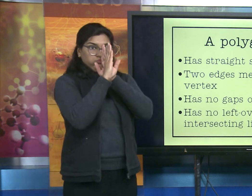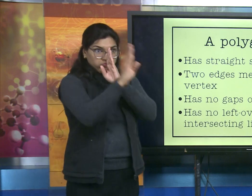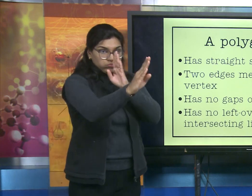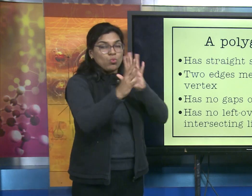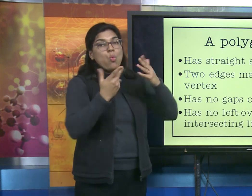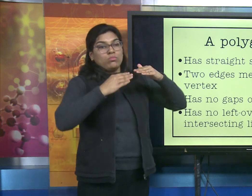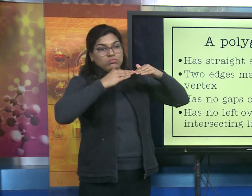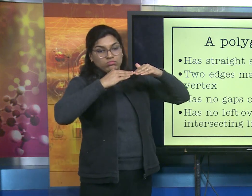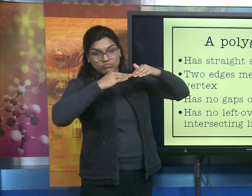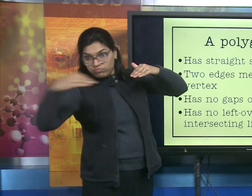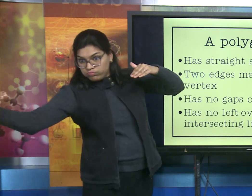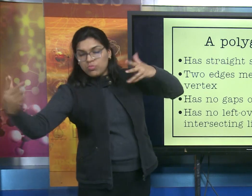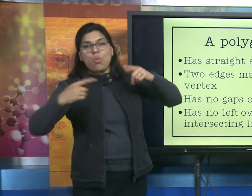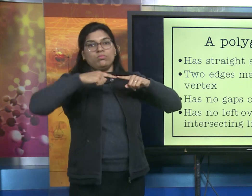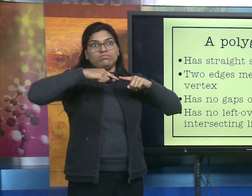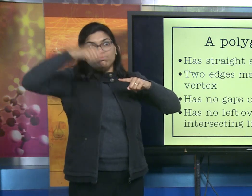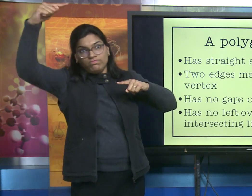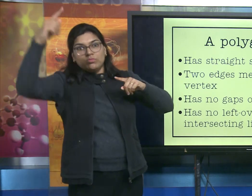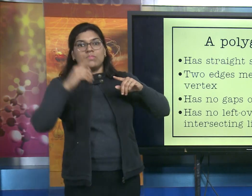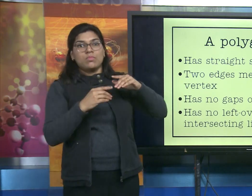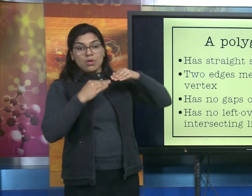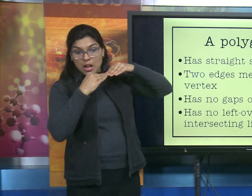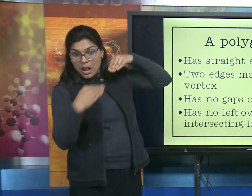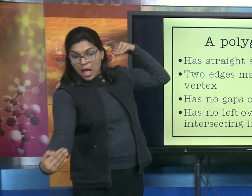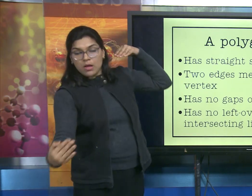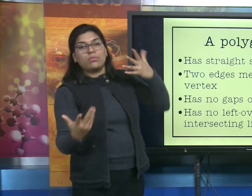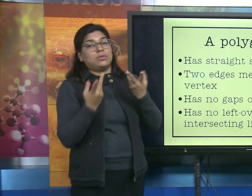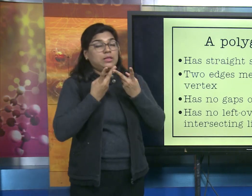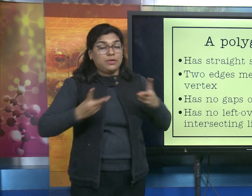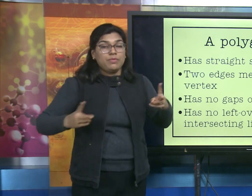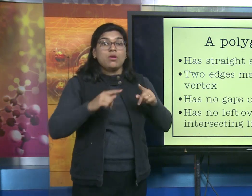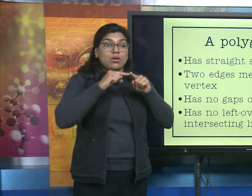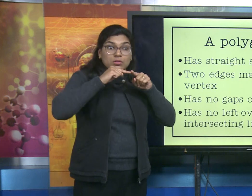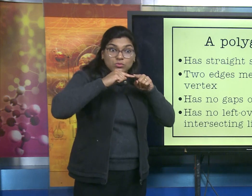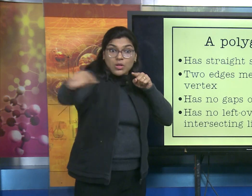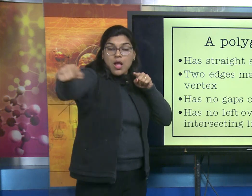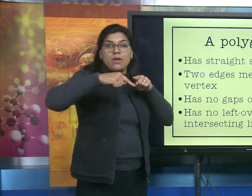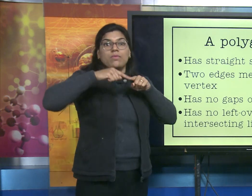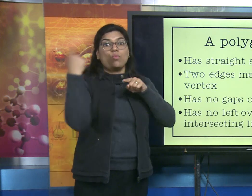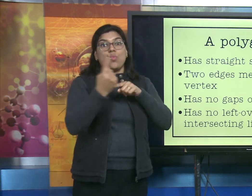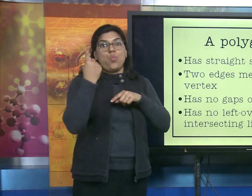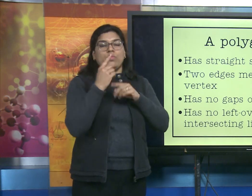sides only. The lines are straight.